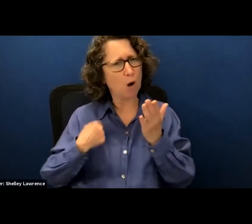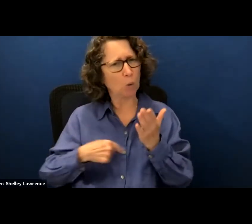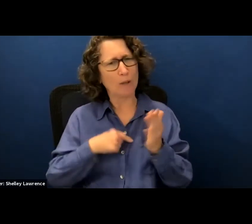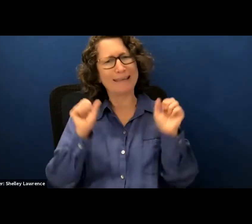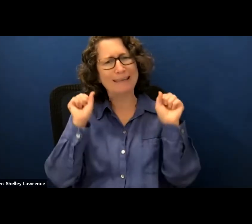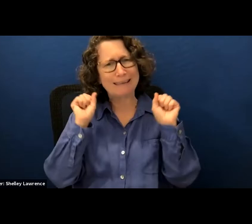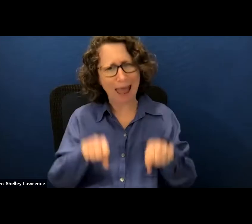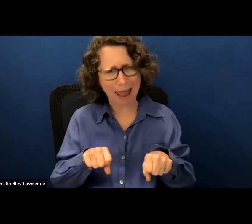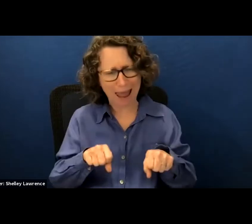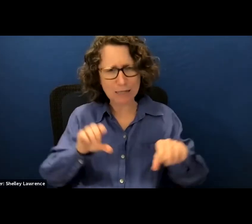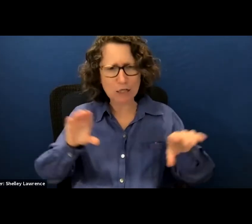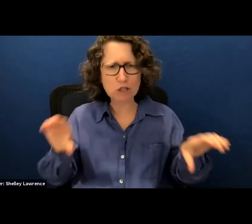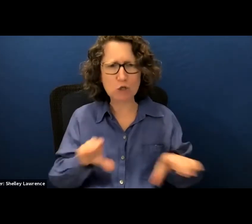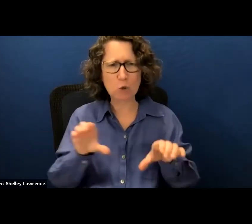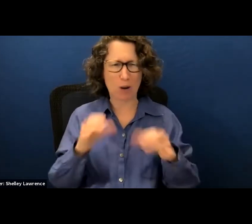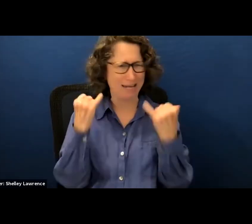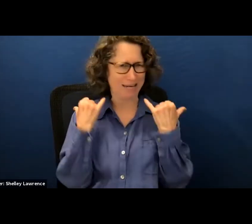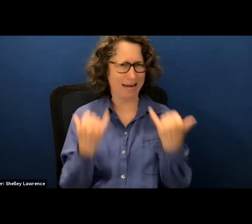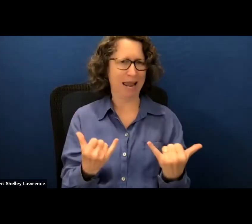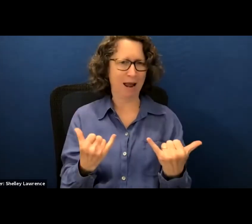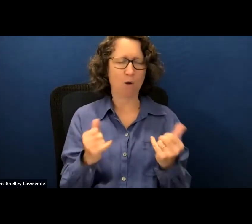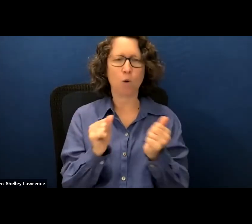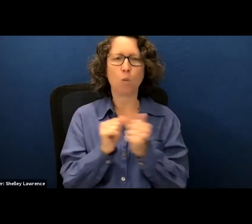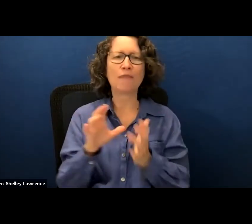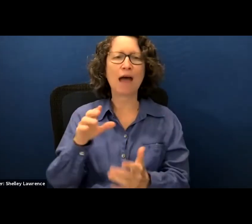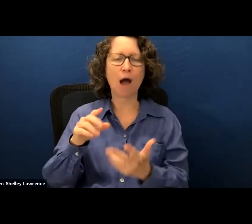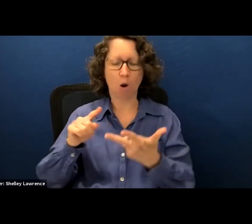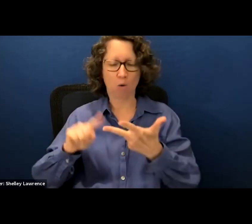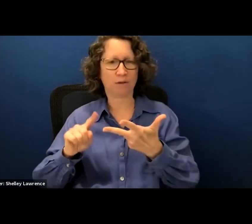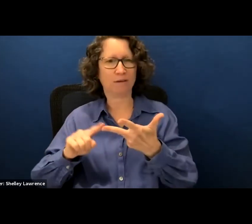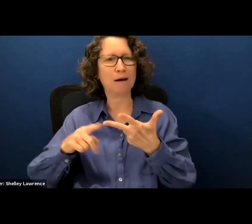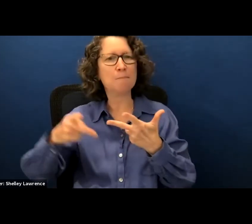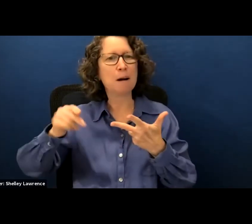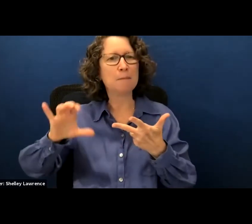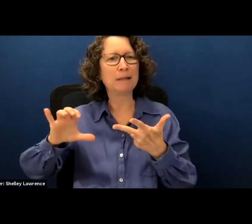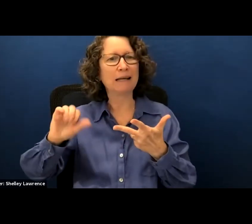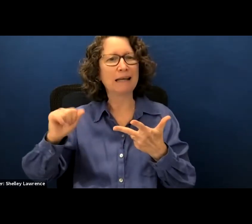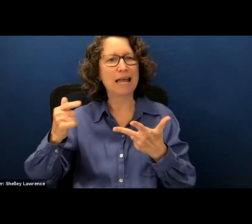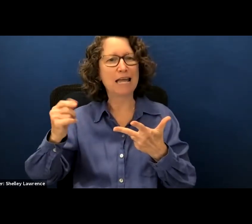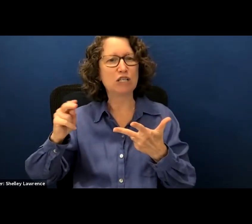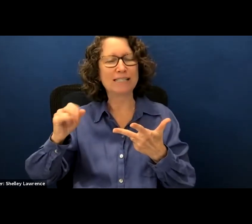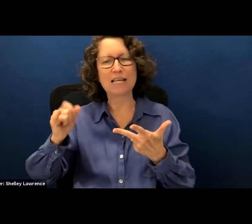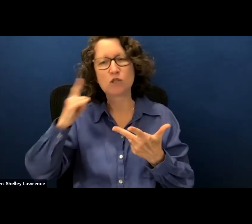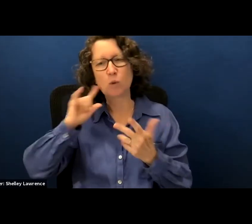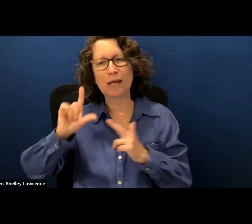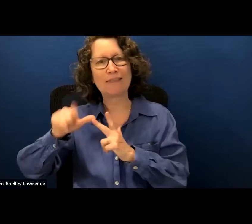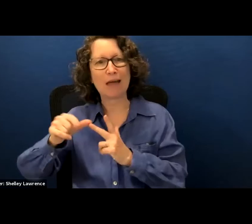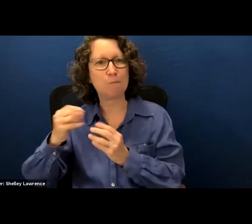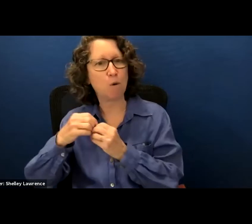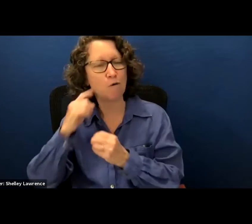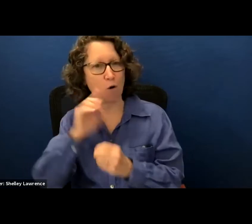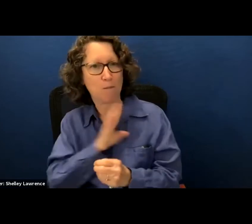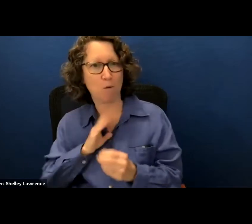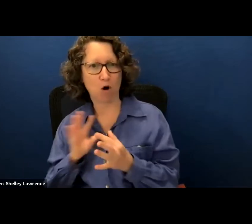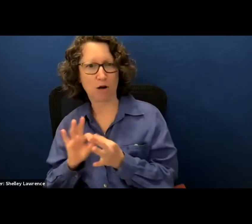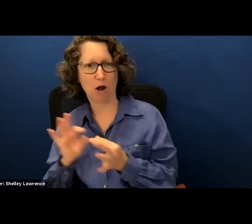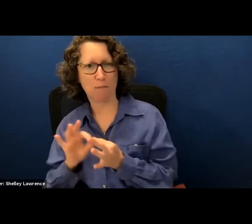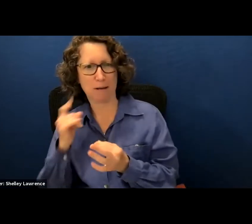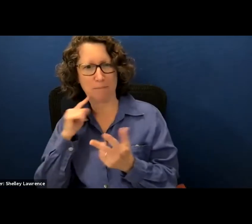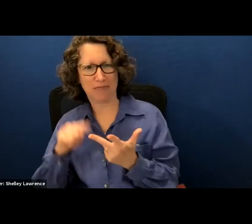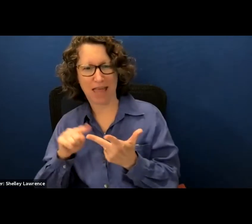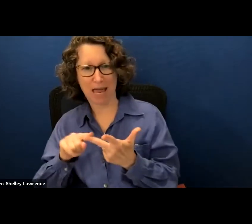do now without the public agencies present. So I guess we can get into that more when it's time for board comment, but I think that's a good